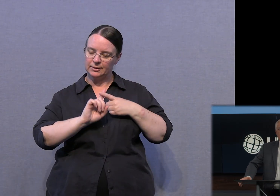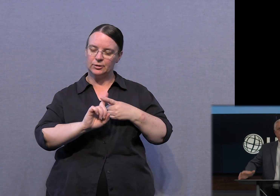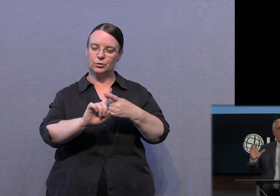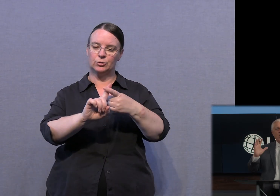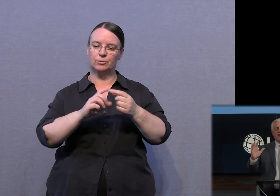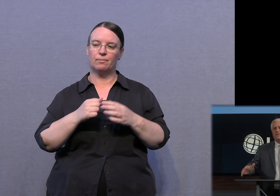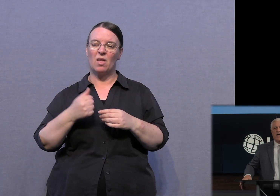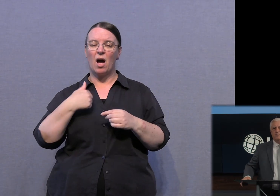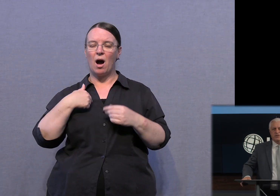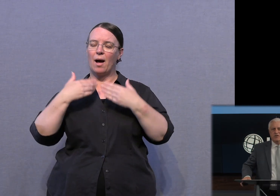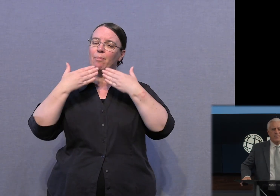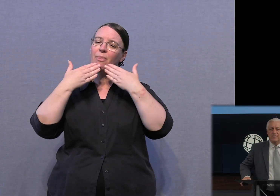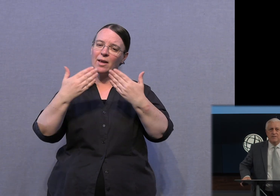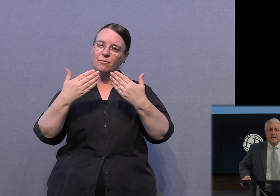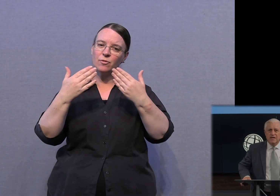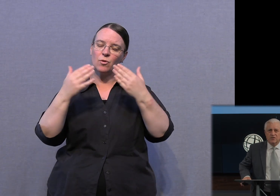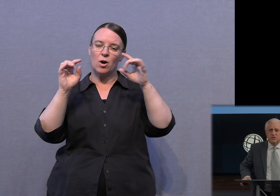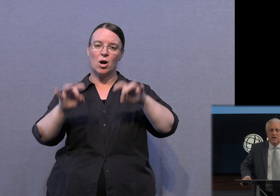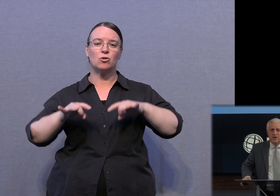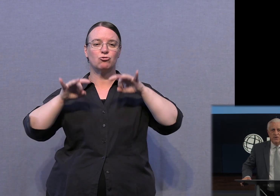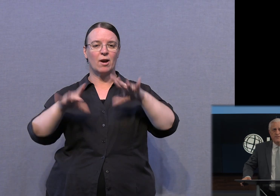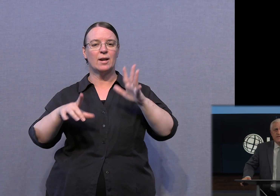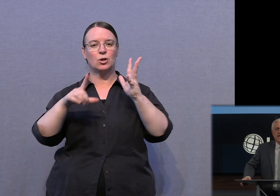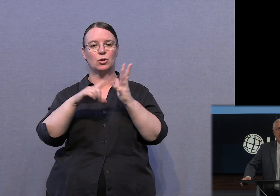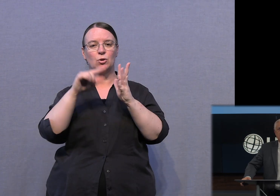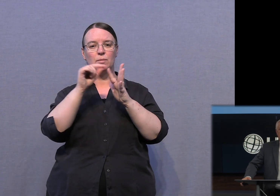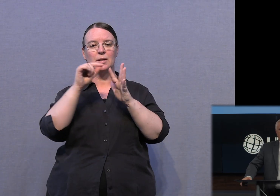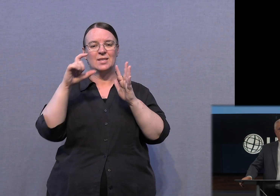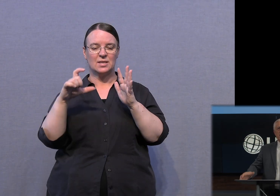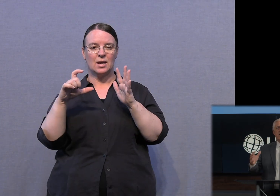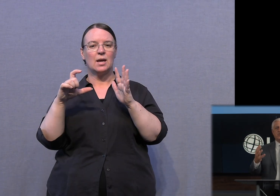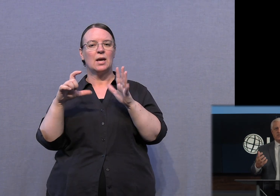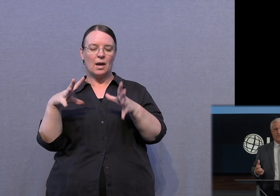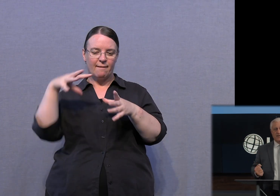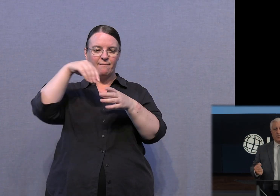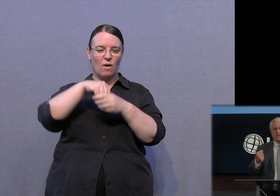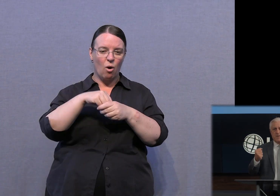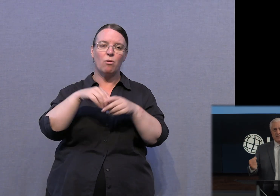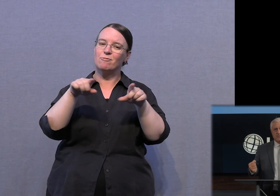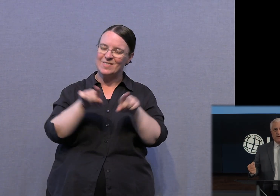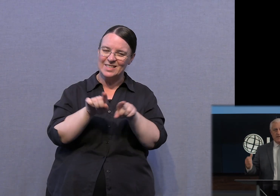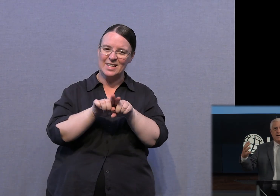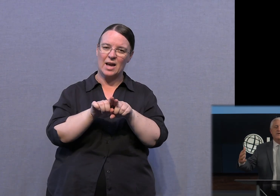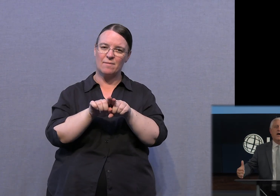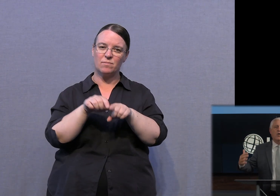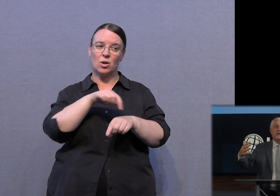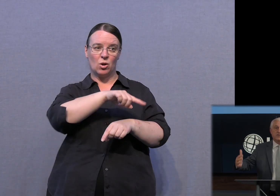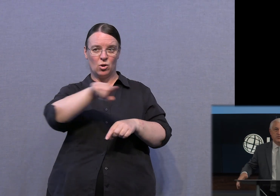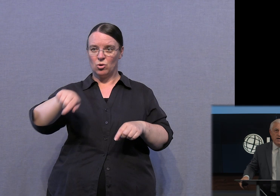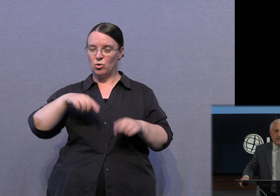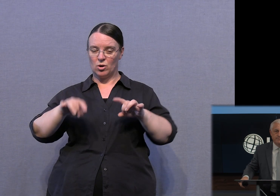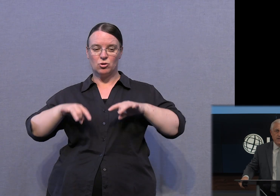been part of that mission for many, many years. You've taken the initiative and the responsibility,